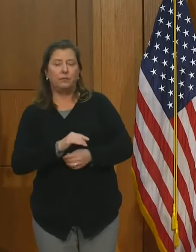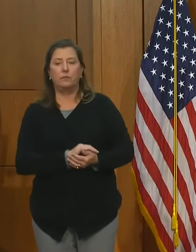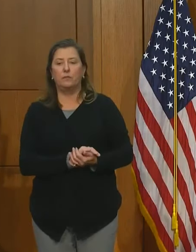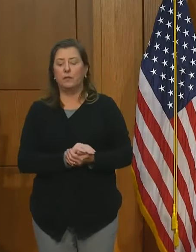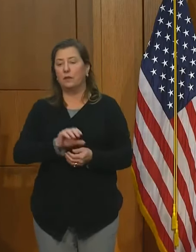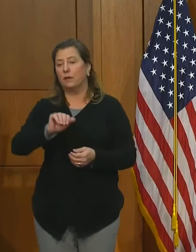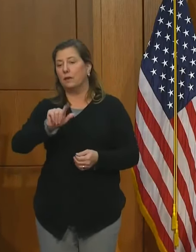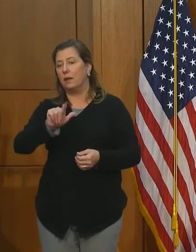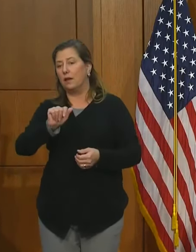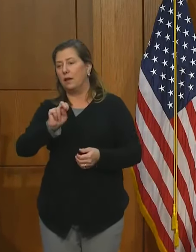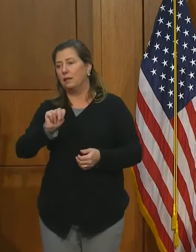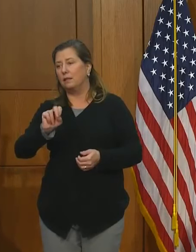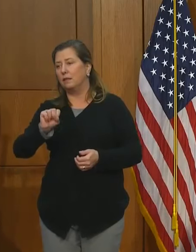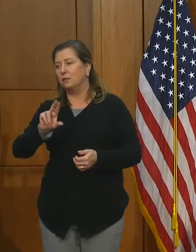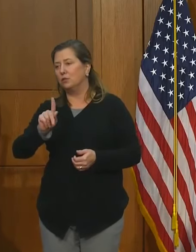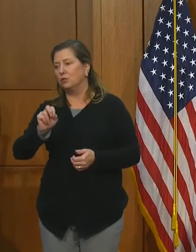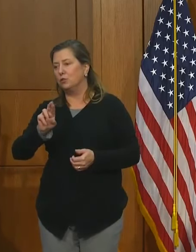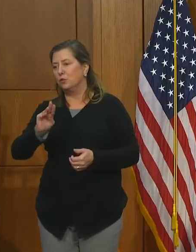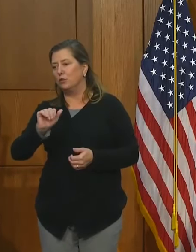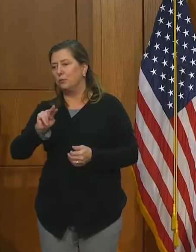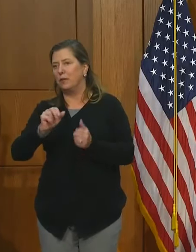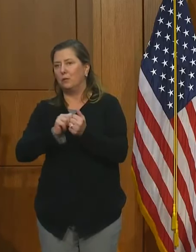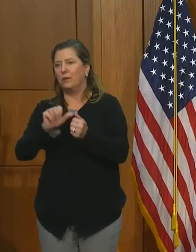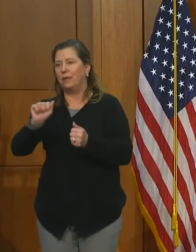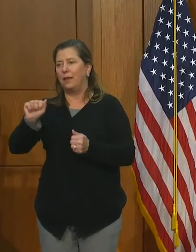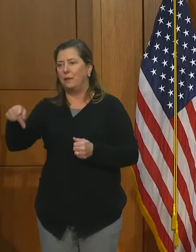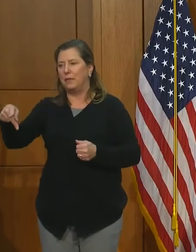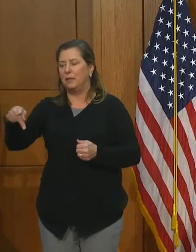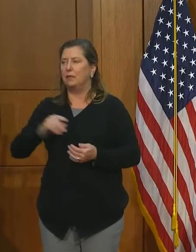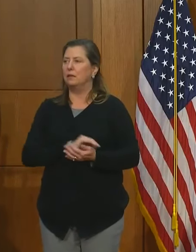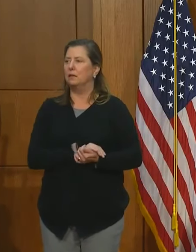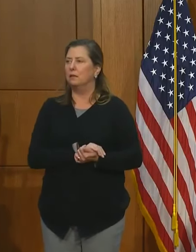Next is Alan Suderman with the Associated